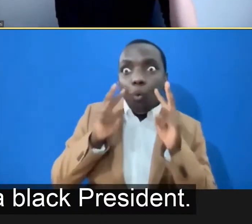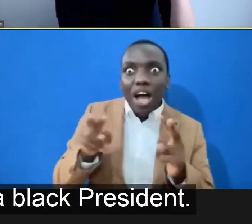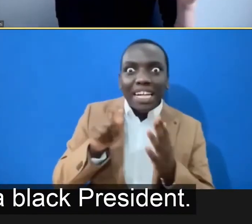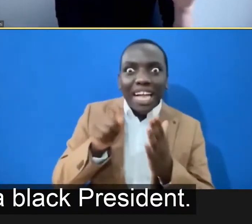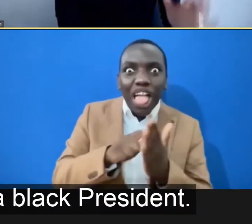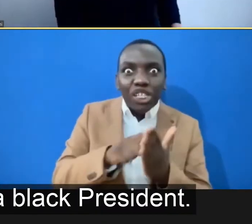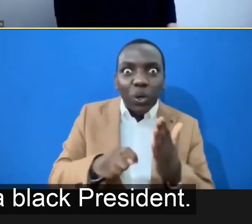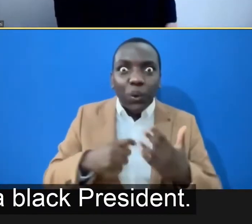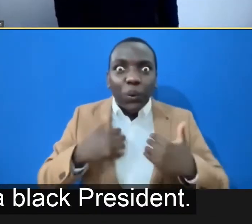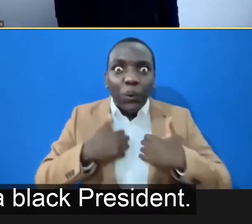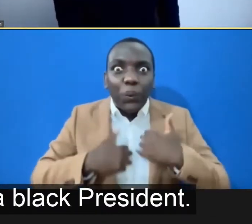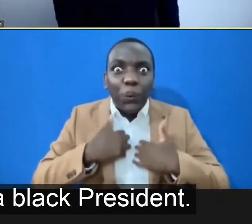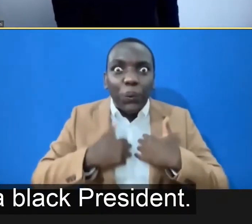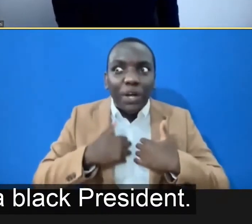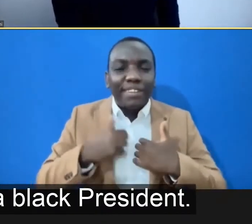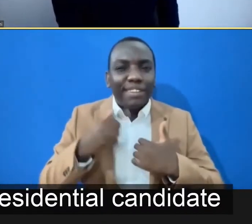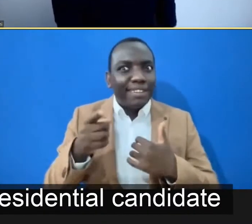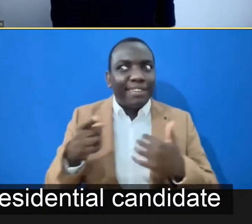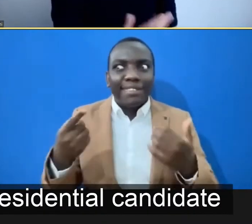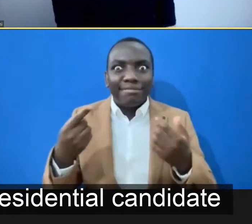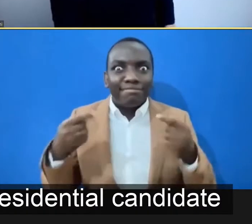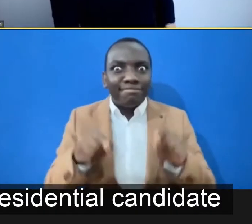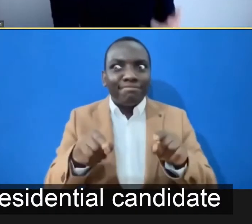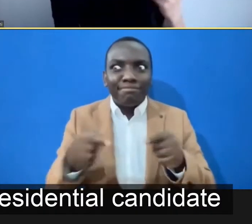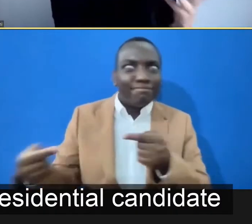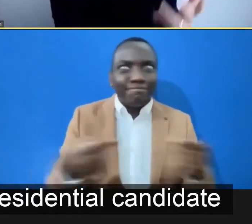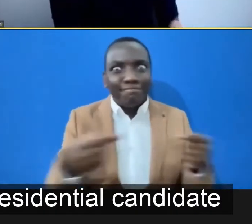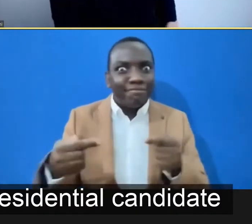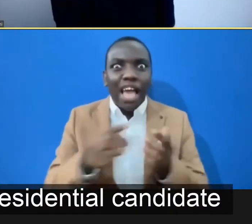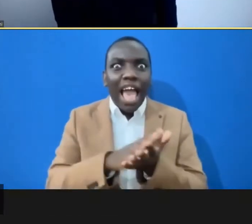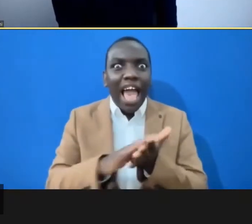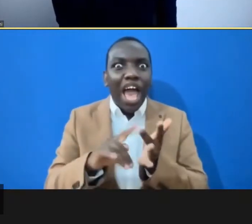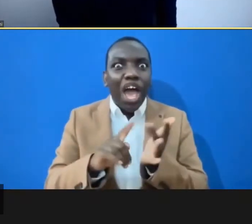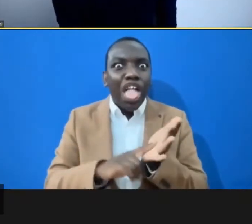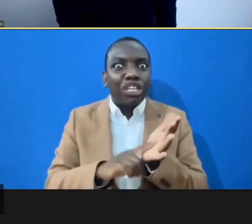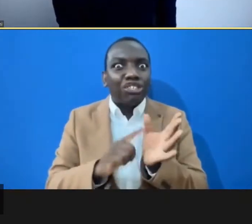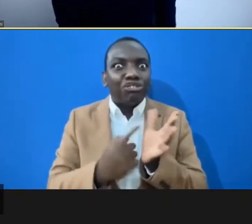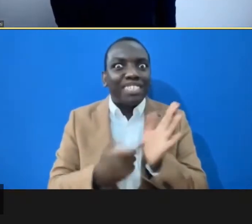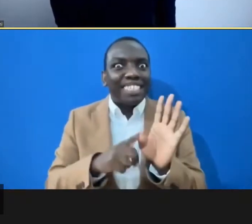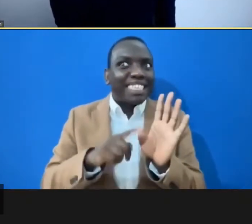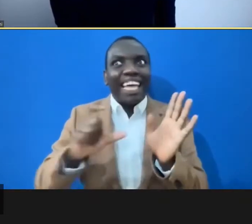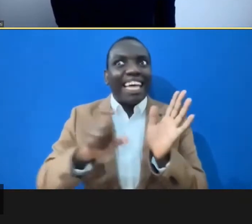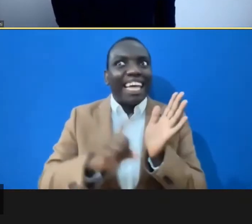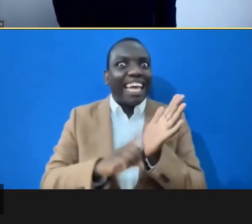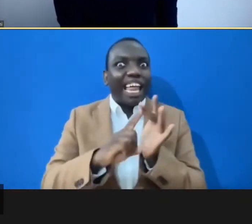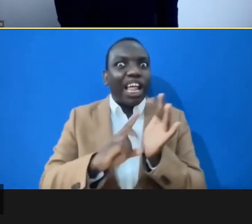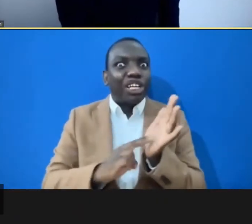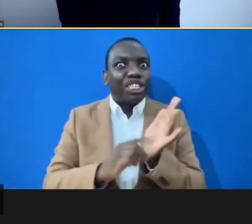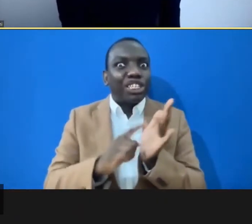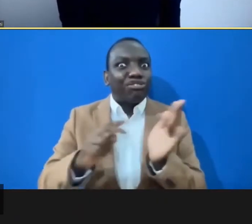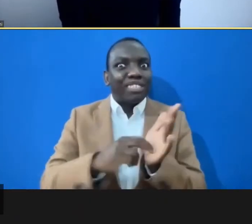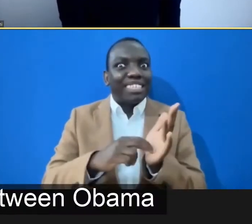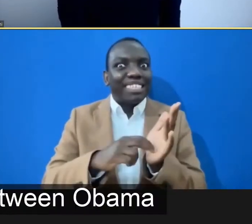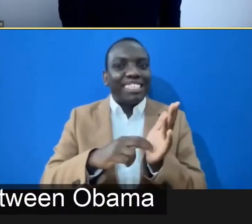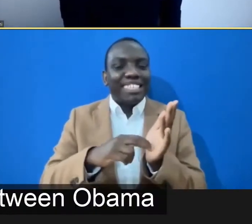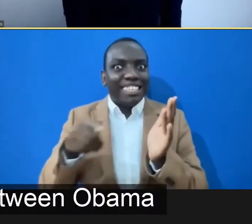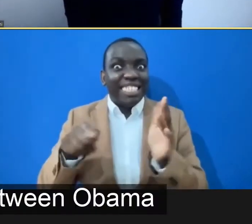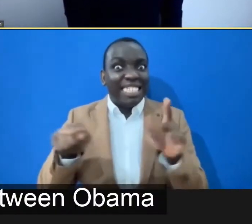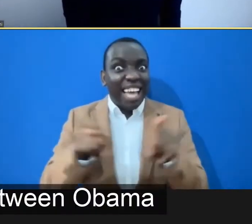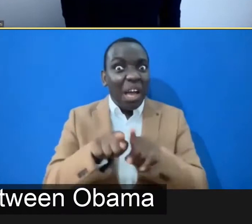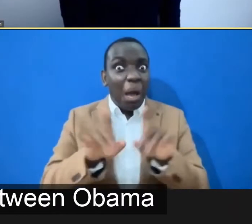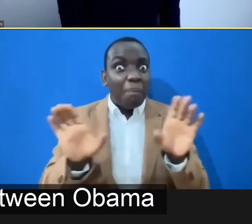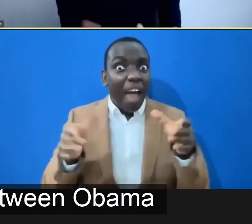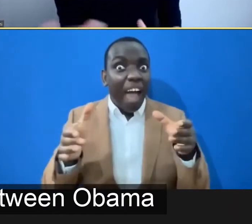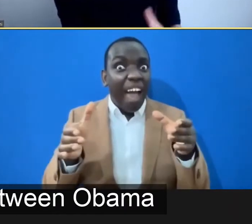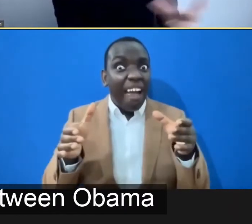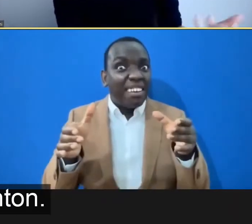potential for a Black president. I didn't believe that the Black presidential candidate would win. I watched the debates